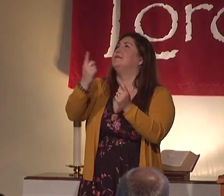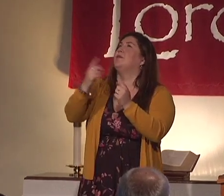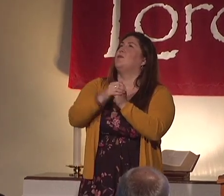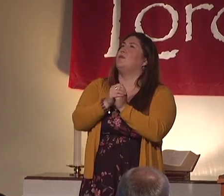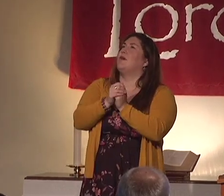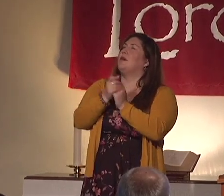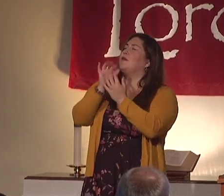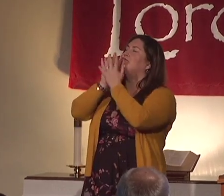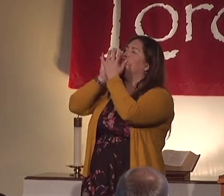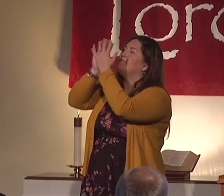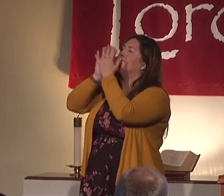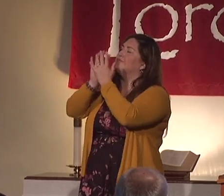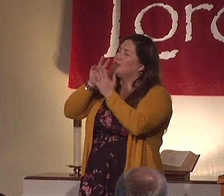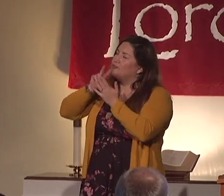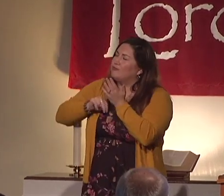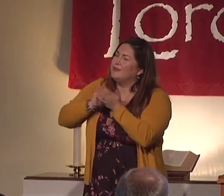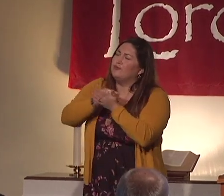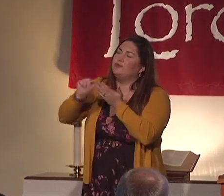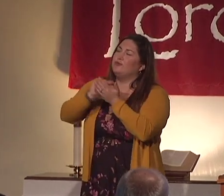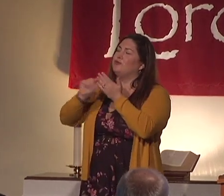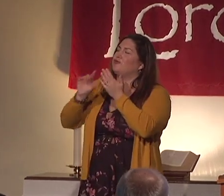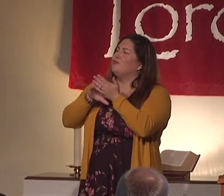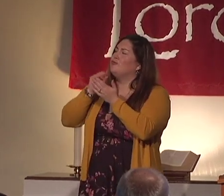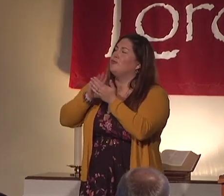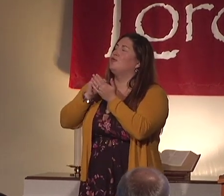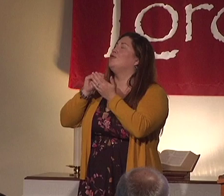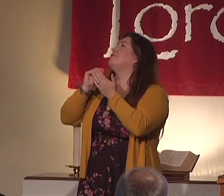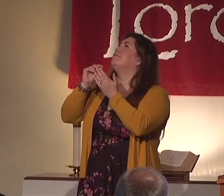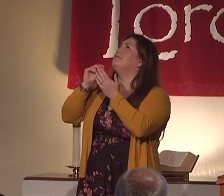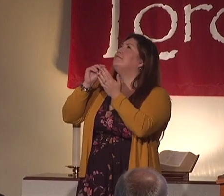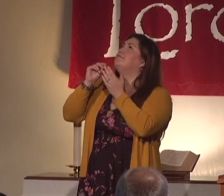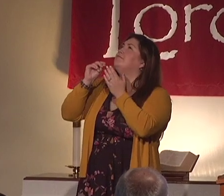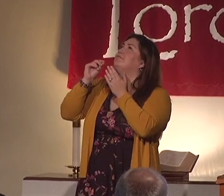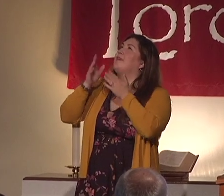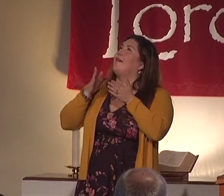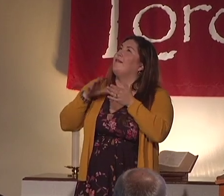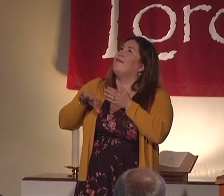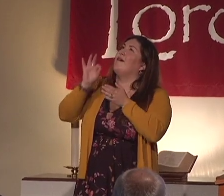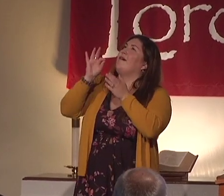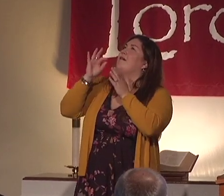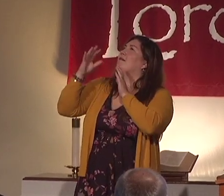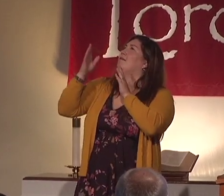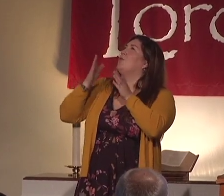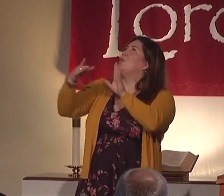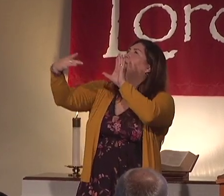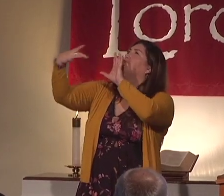That they would find someone they can read scripture and learn. But that they